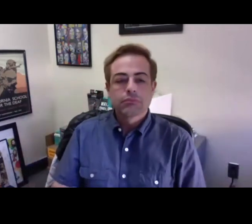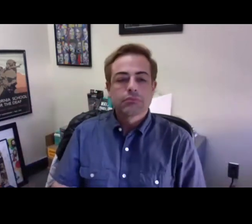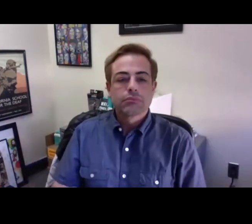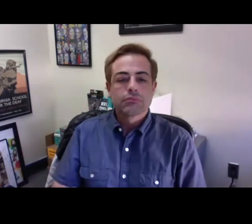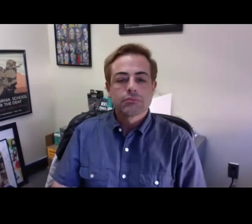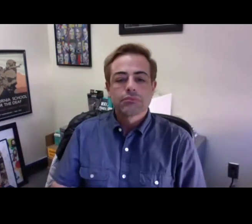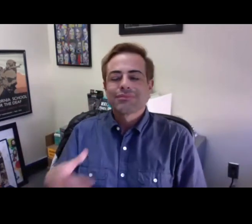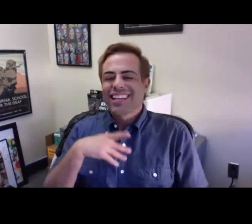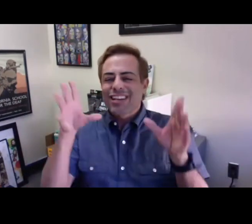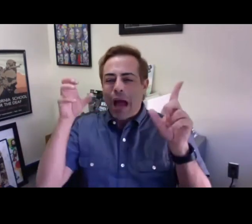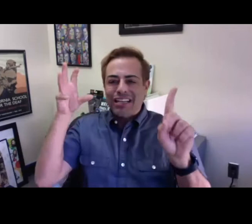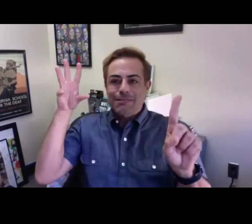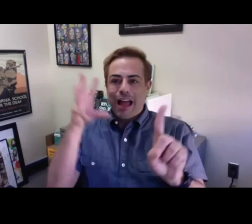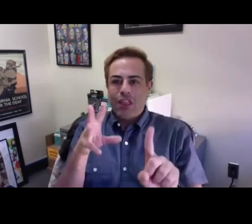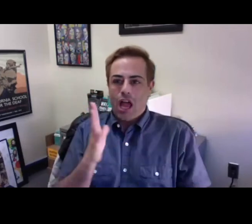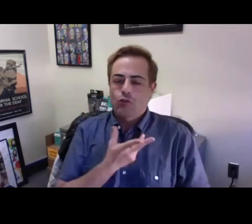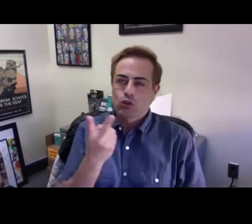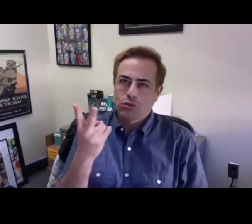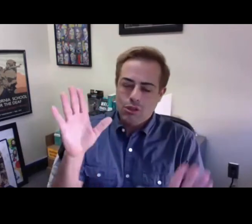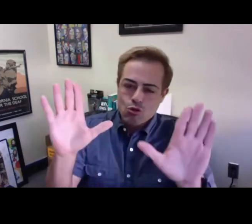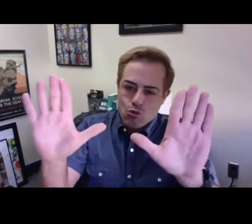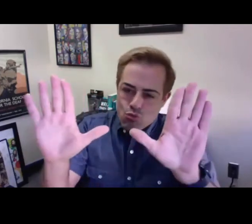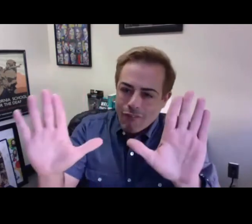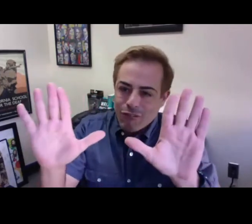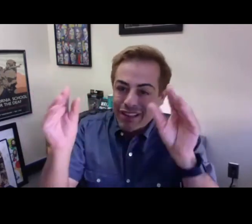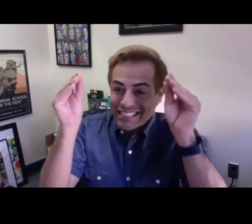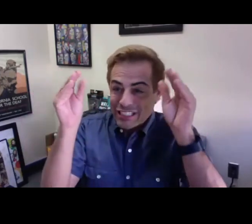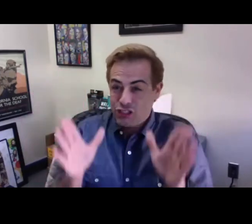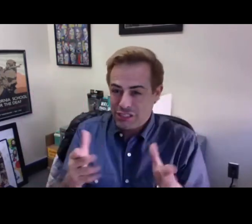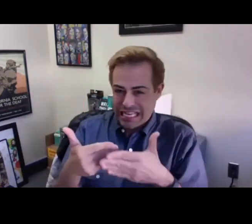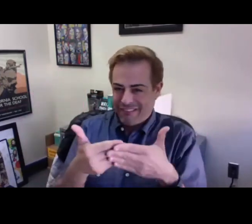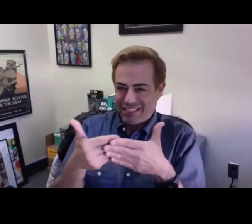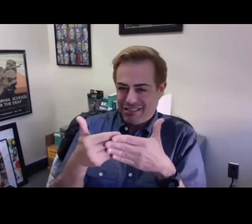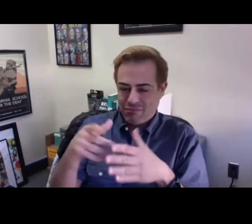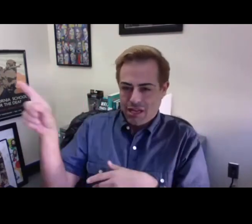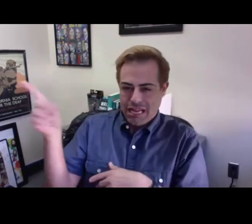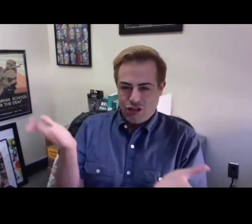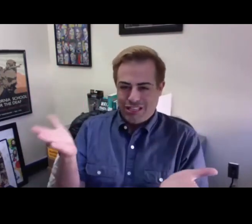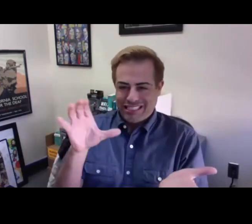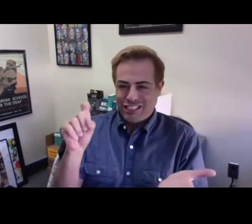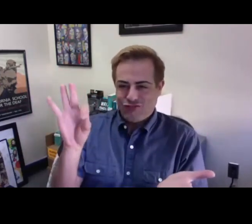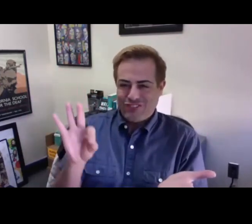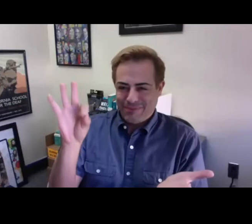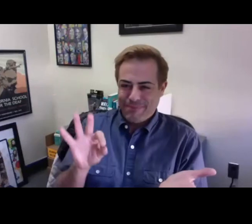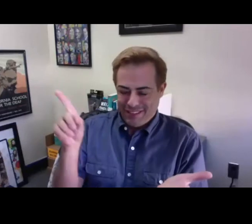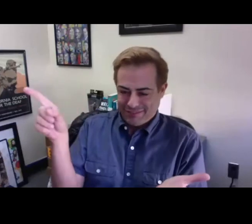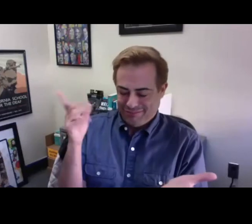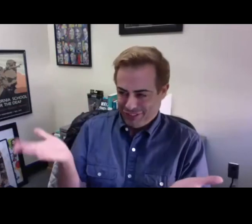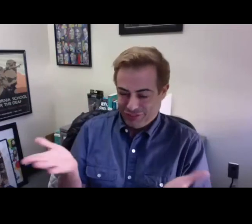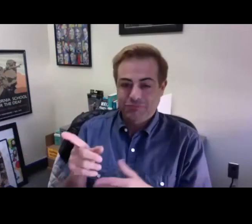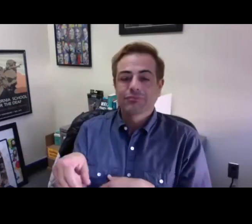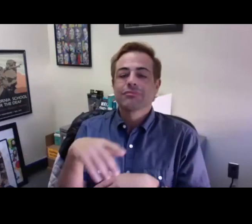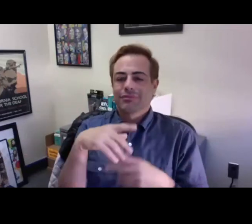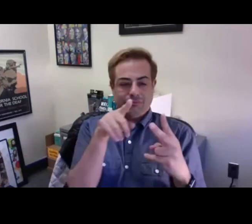when they use emotions, they might get use their voice bigger, and it's the same thing with